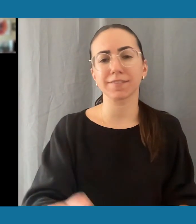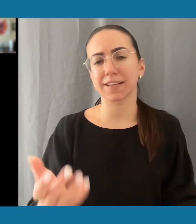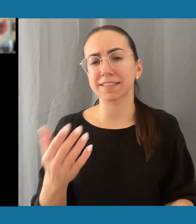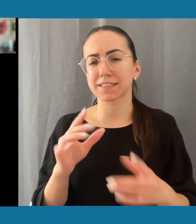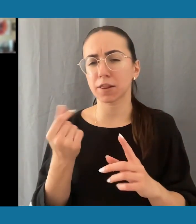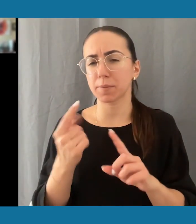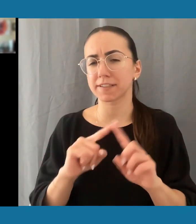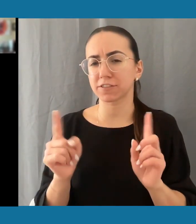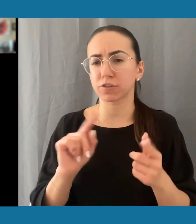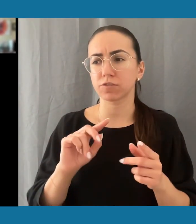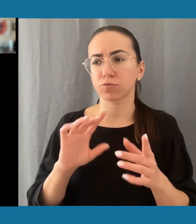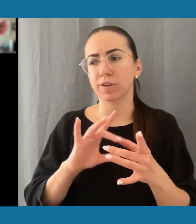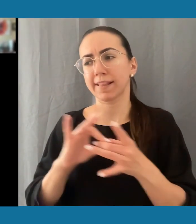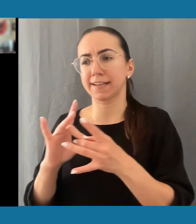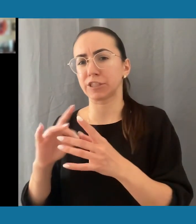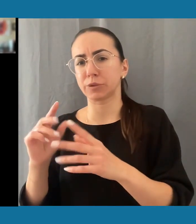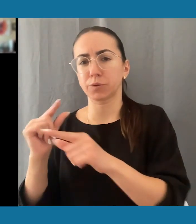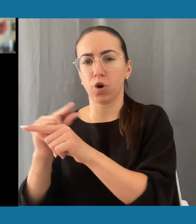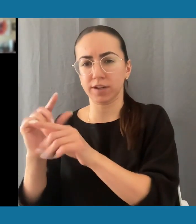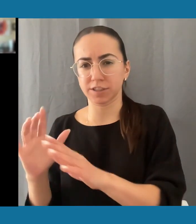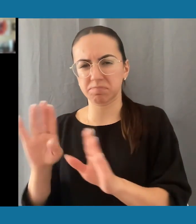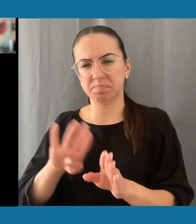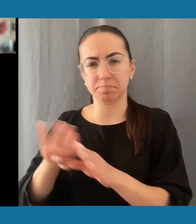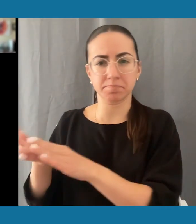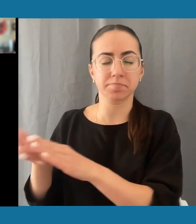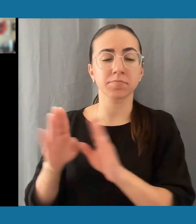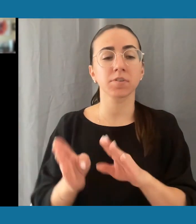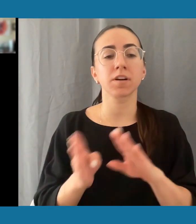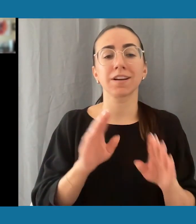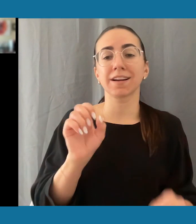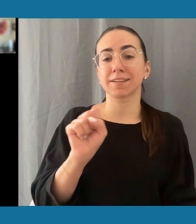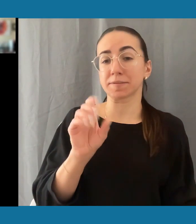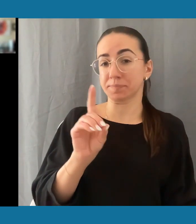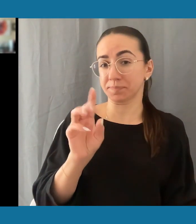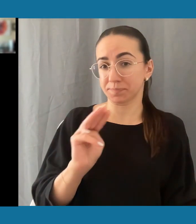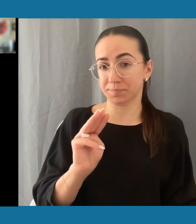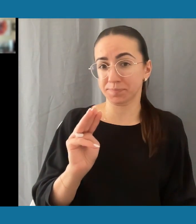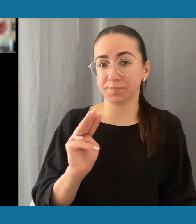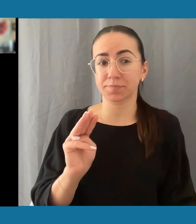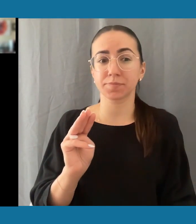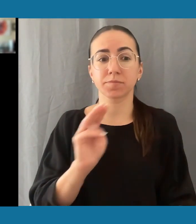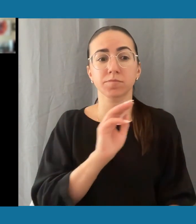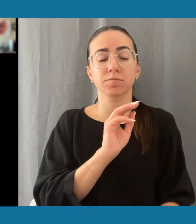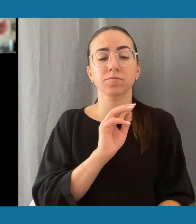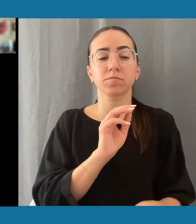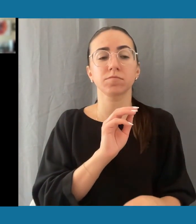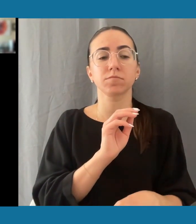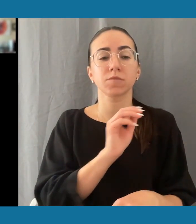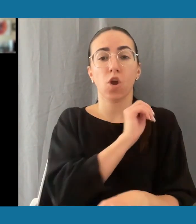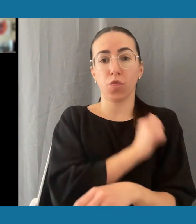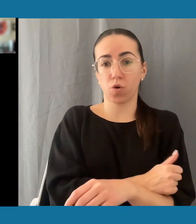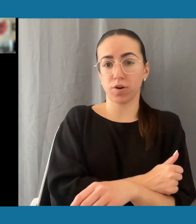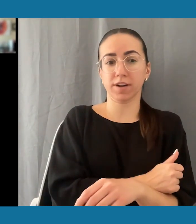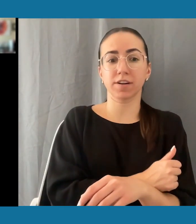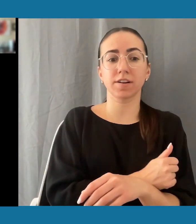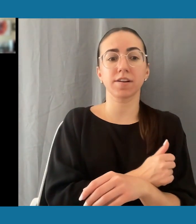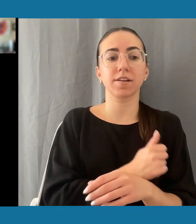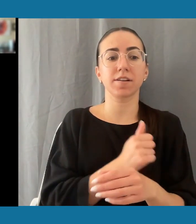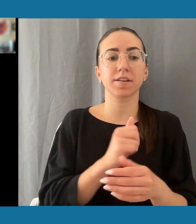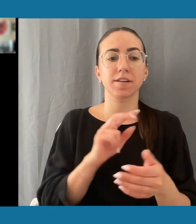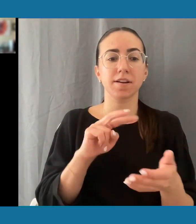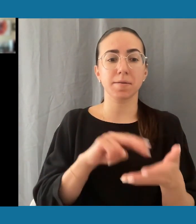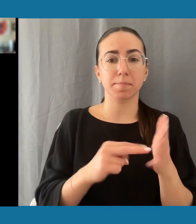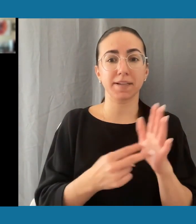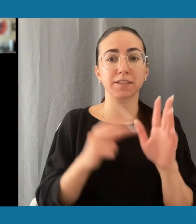is that the decision-making authority stays with the individual with a disability. So unlike